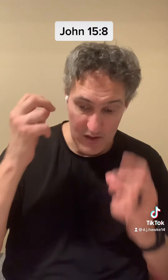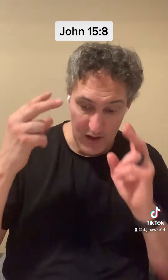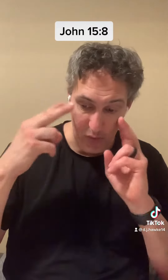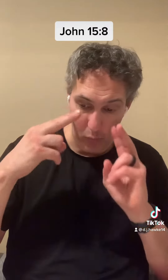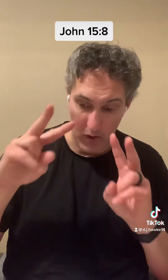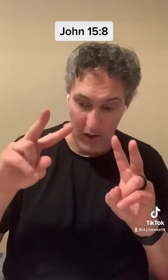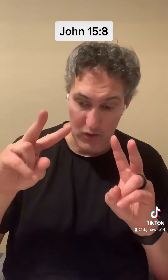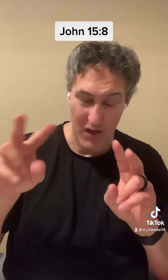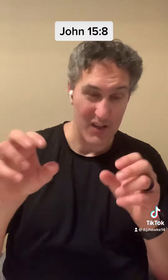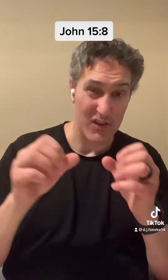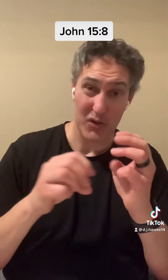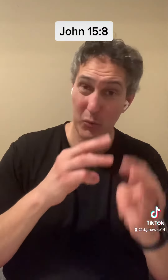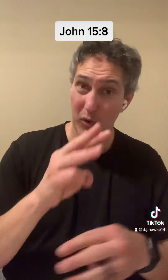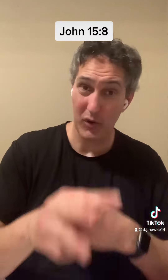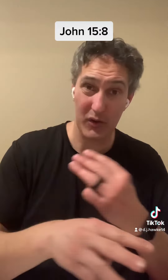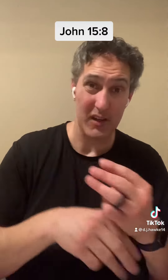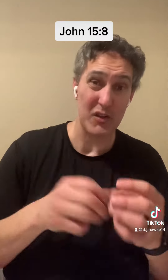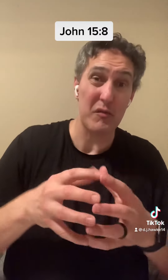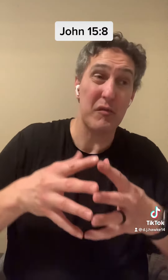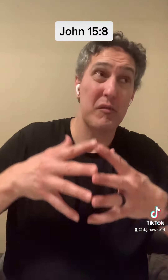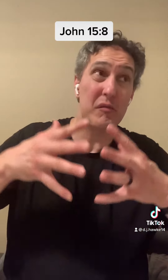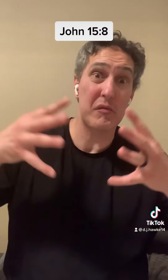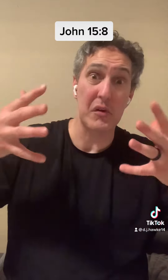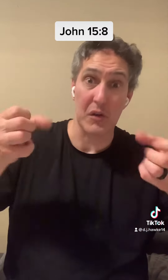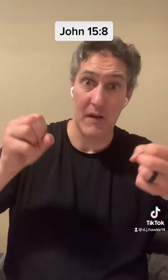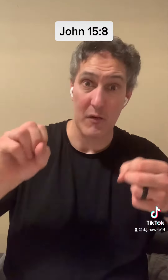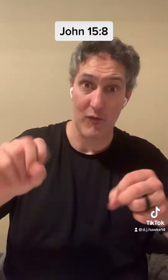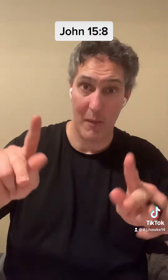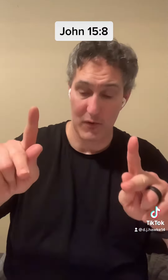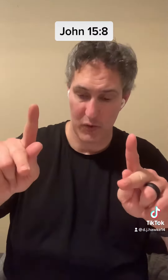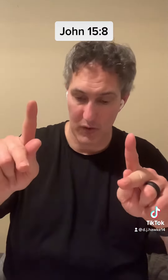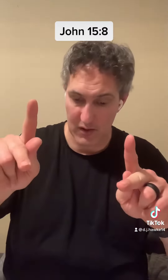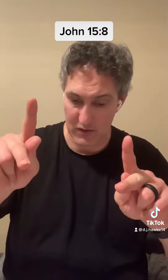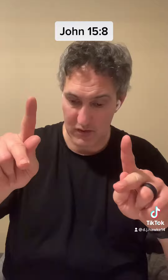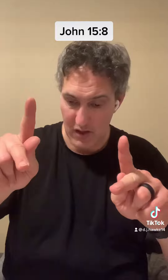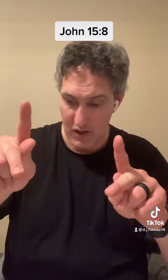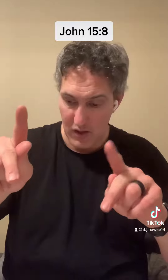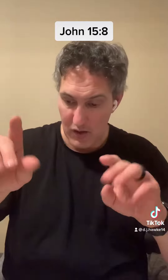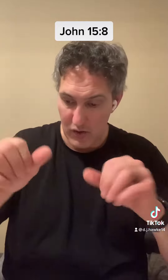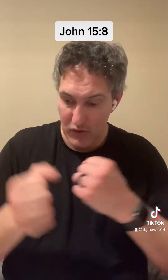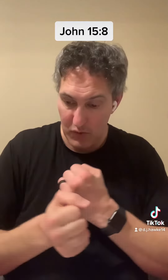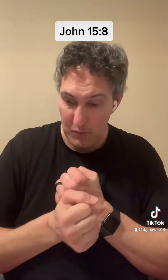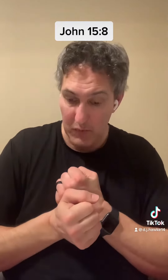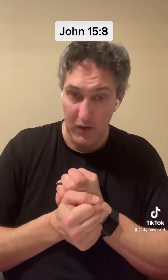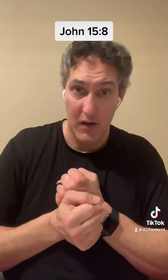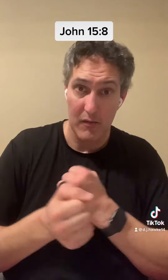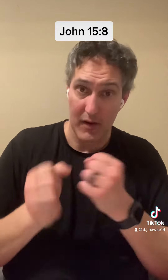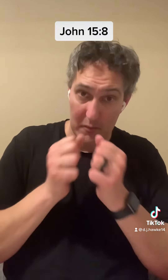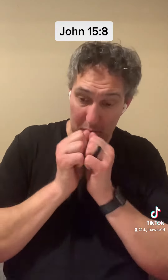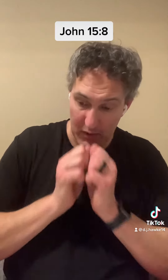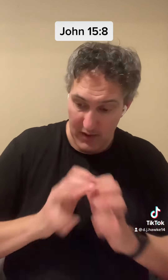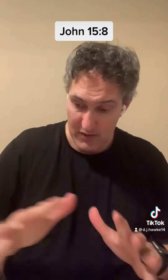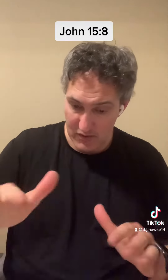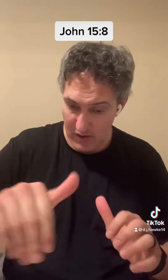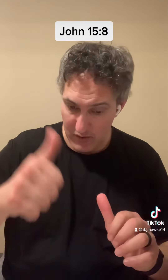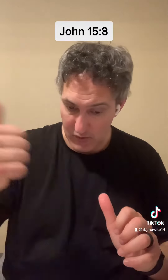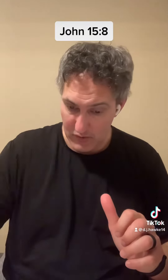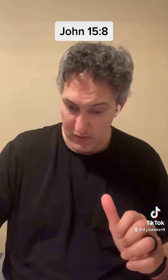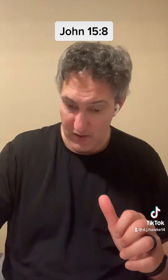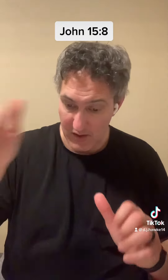and watch as this world is full of opportunities to love and bless others in